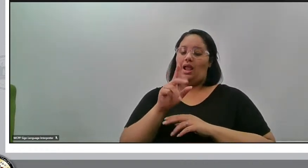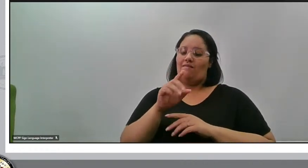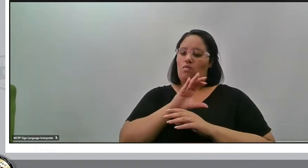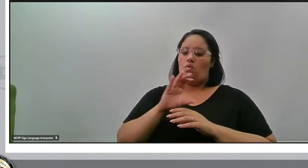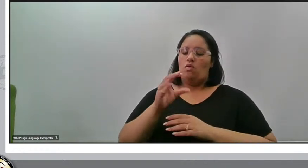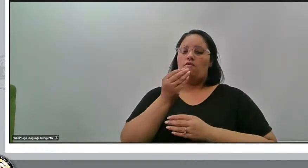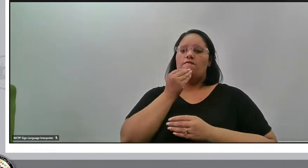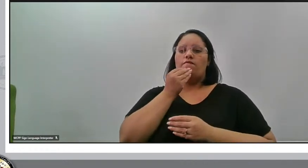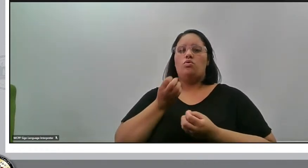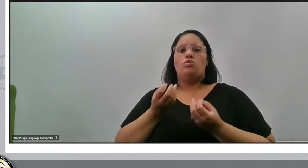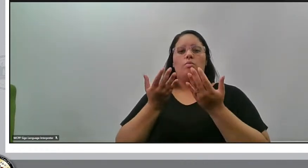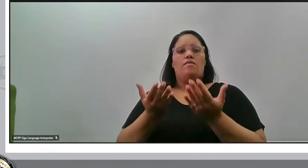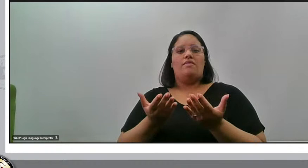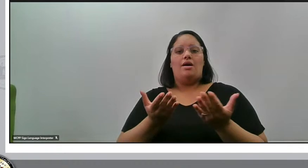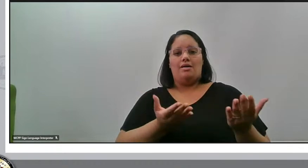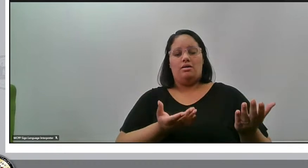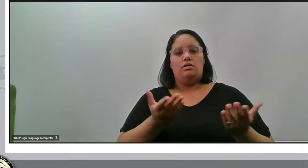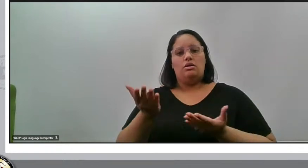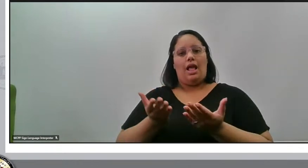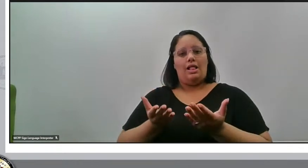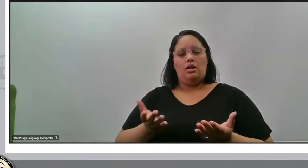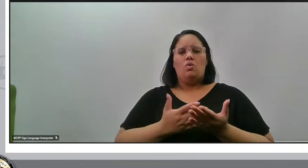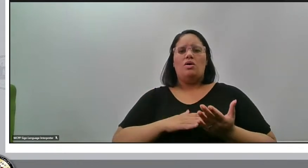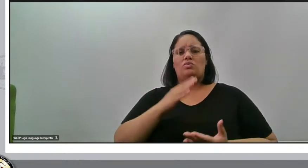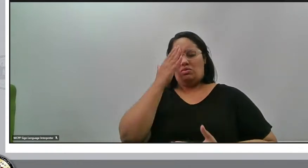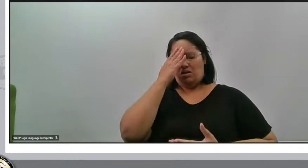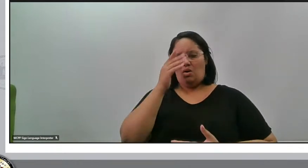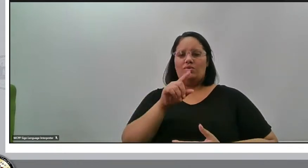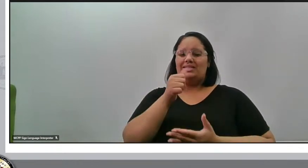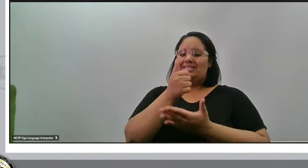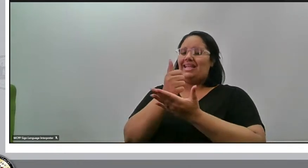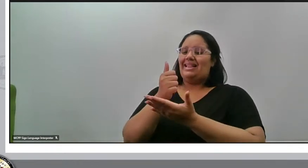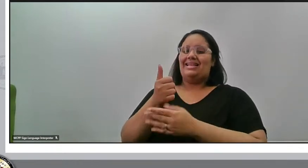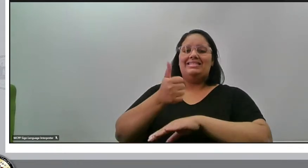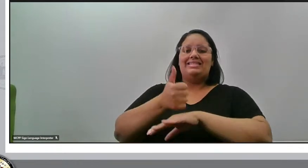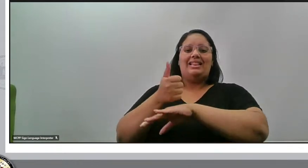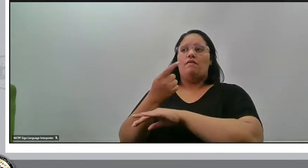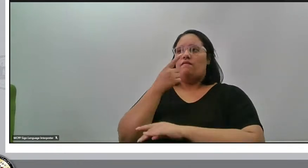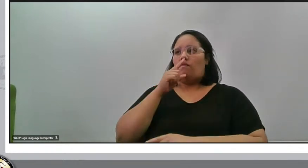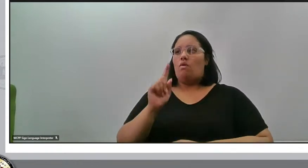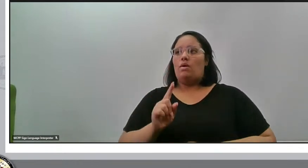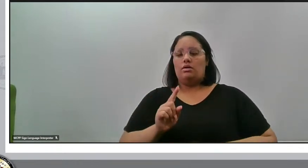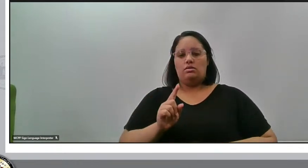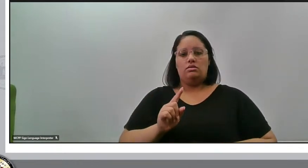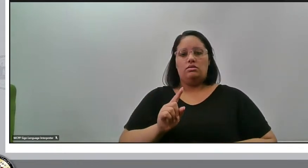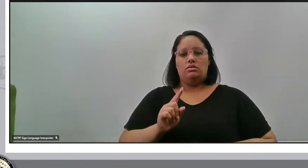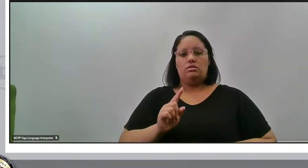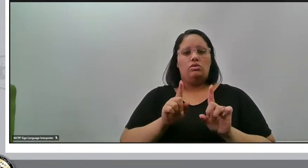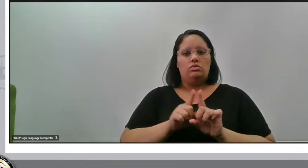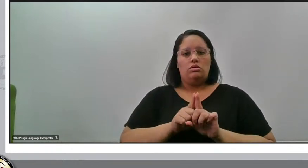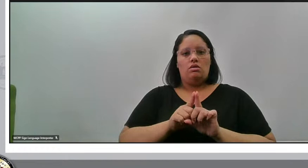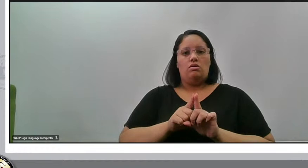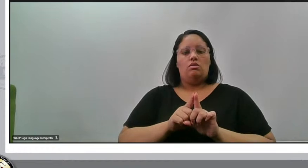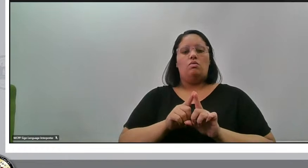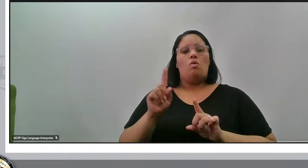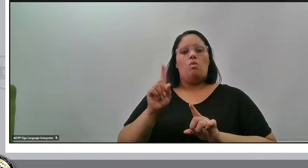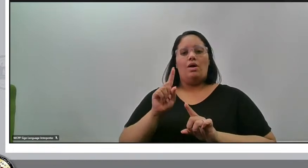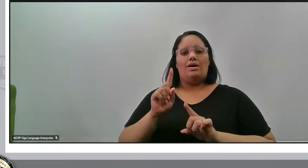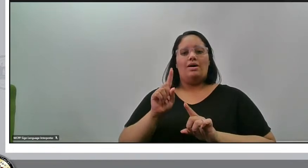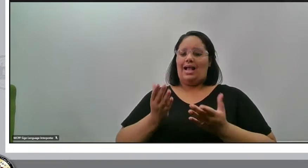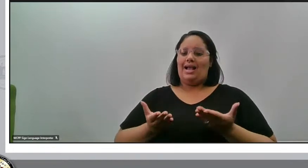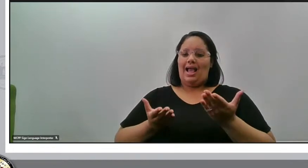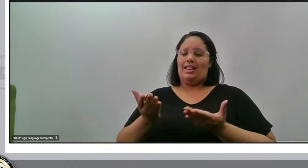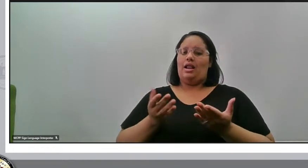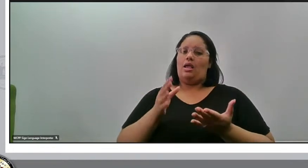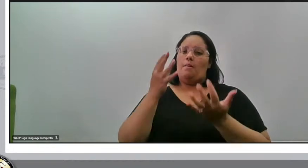catering. If we can get an understanding of what these sittings are for and what the actual catering budget is for as